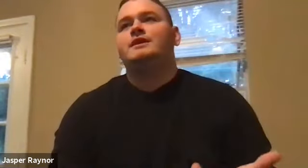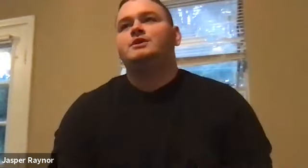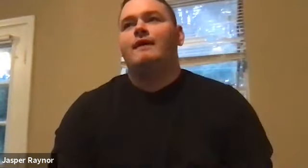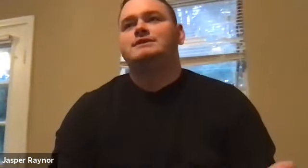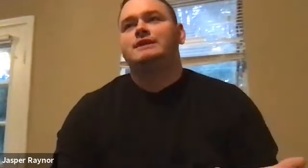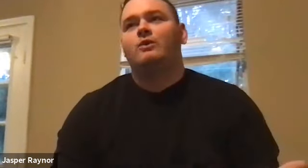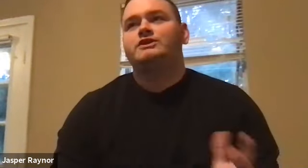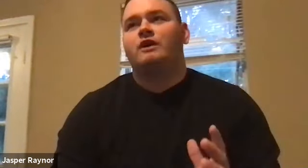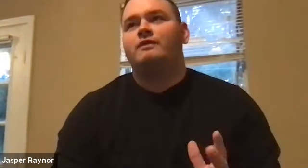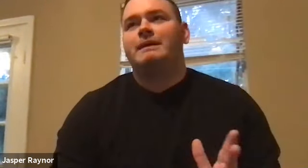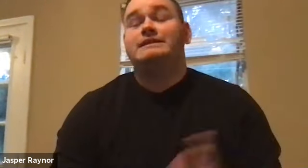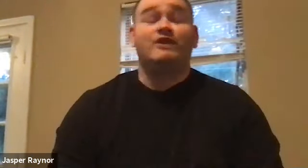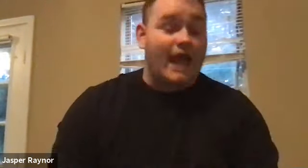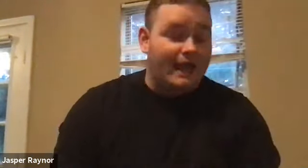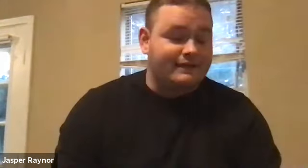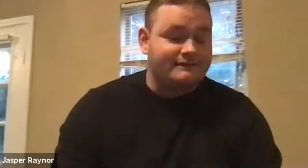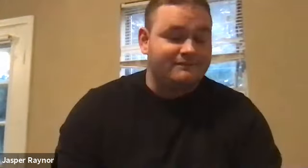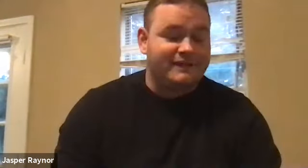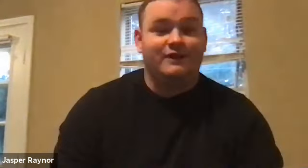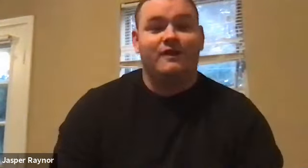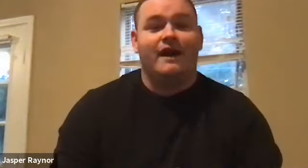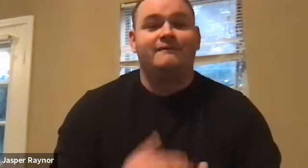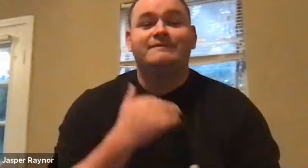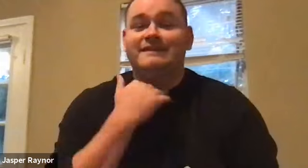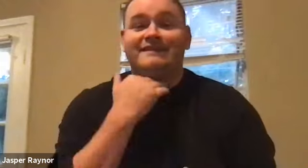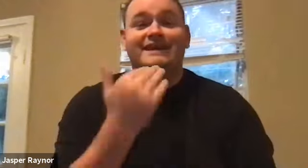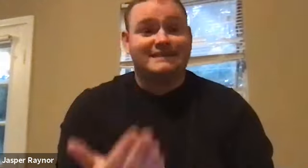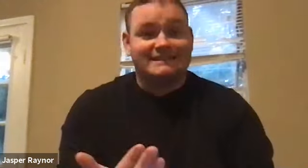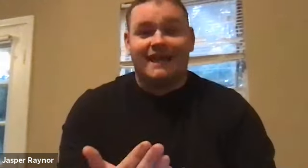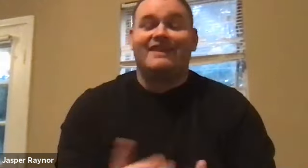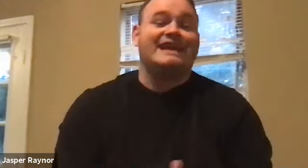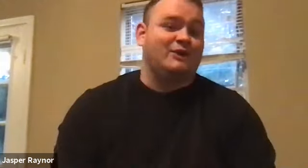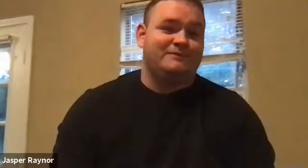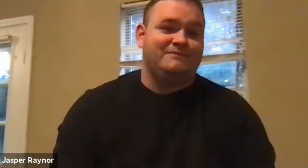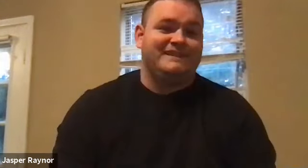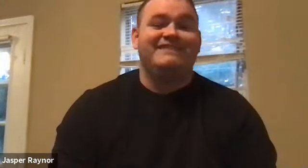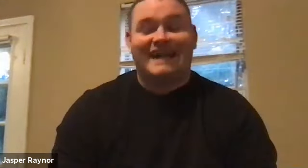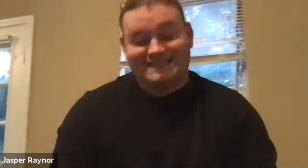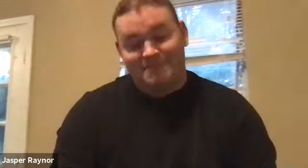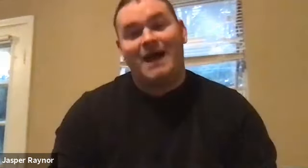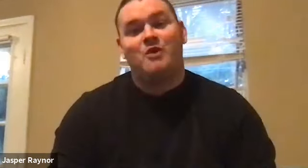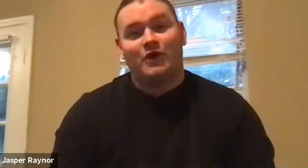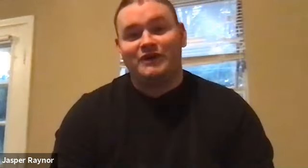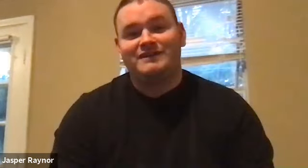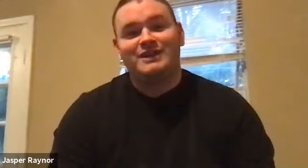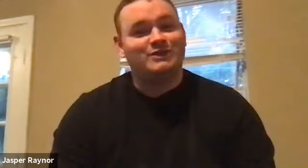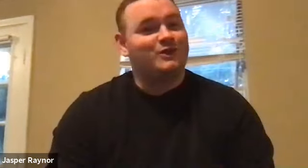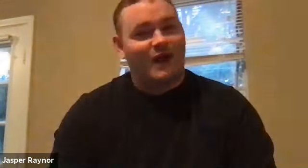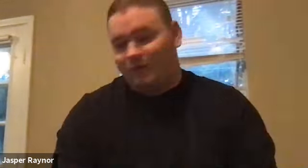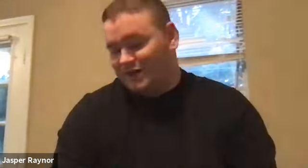You obviously don't want to start from the base of your neck and do that. This is not thank you. That is a bad word. You do not want to do